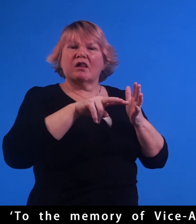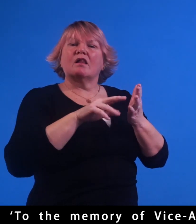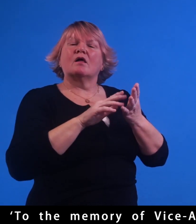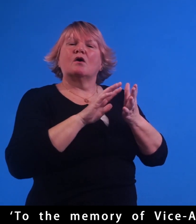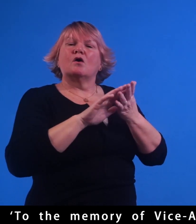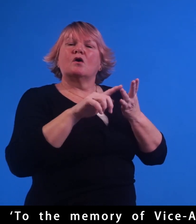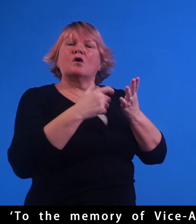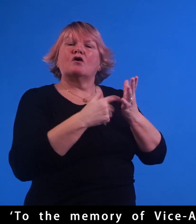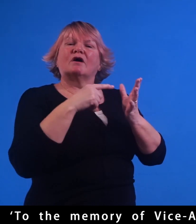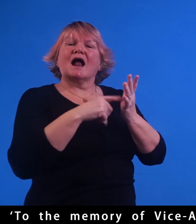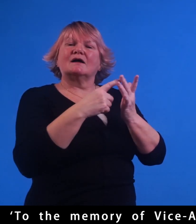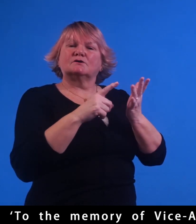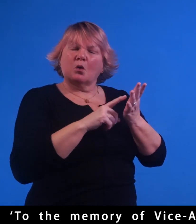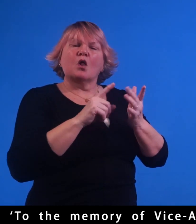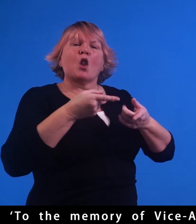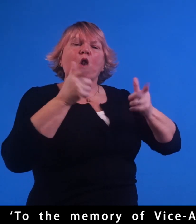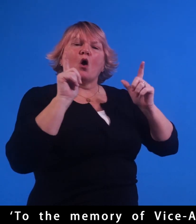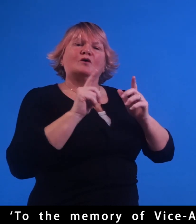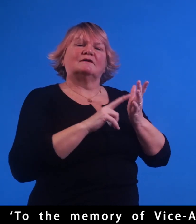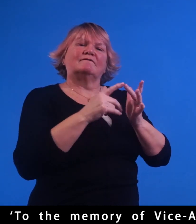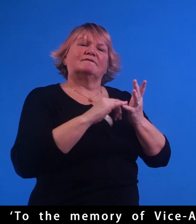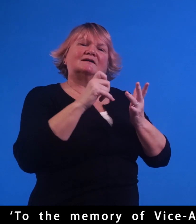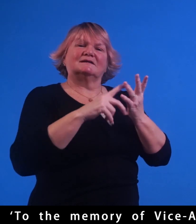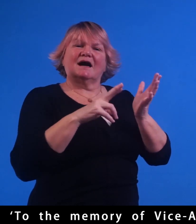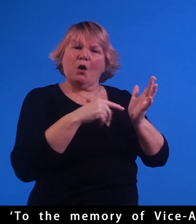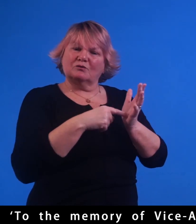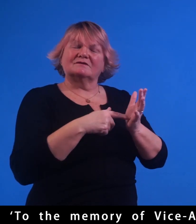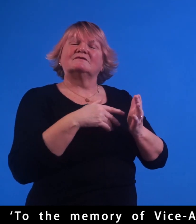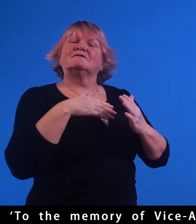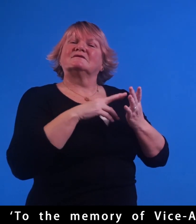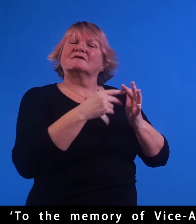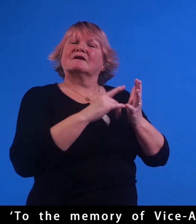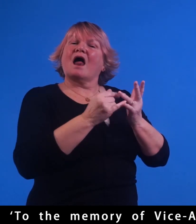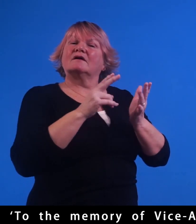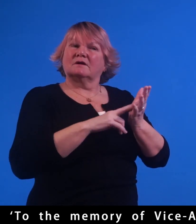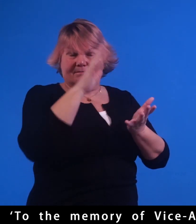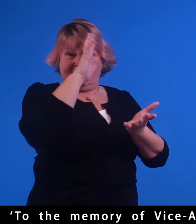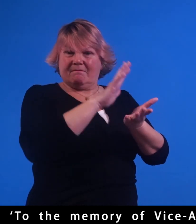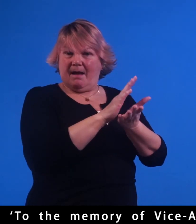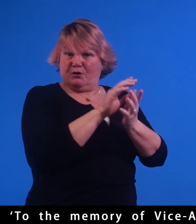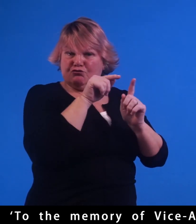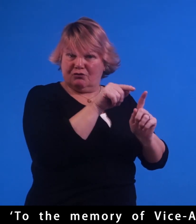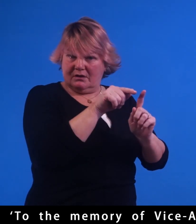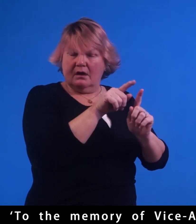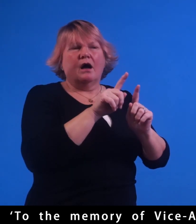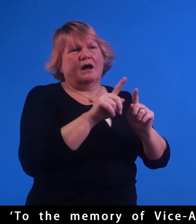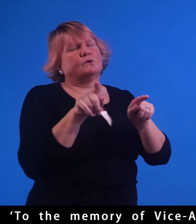Horatio Lord Viscount Nelson, and of the great victory of Trafalgar.